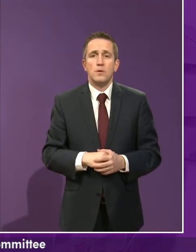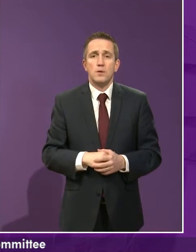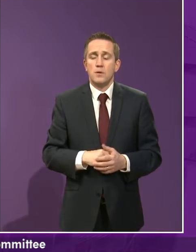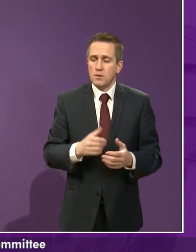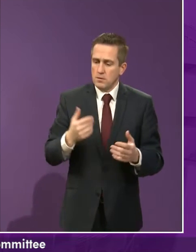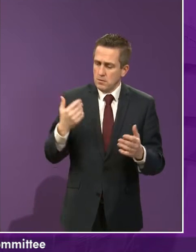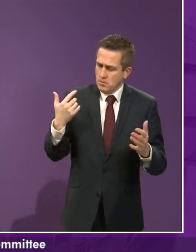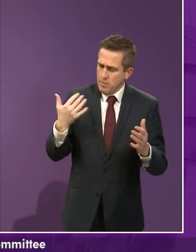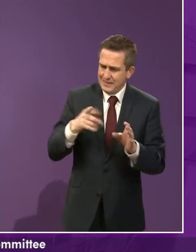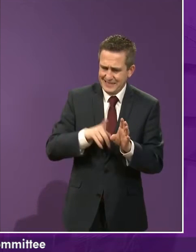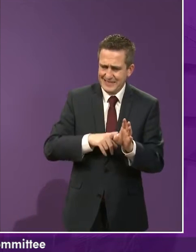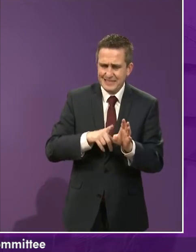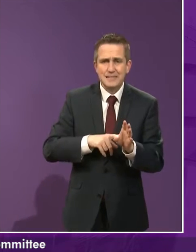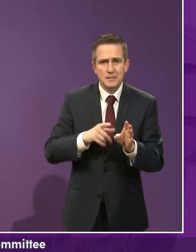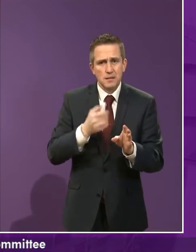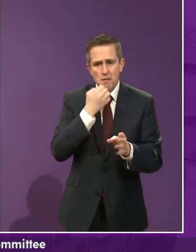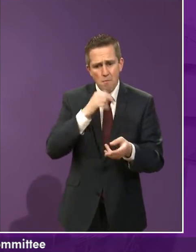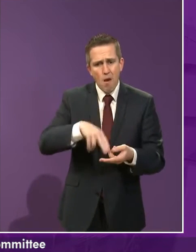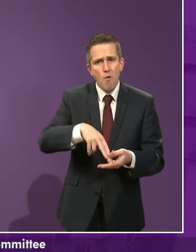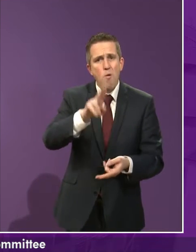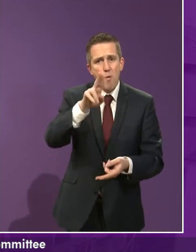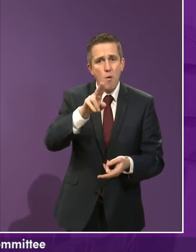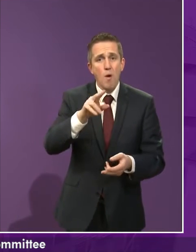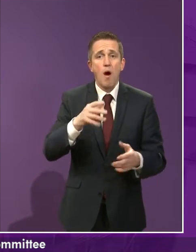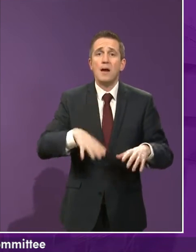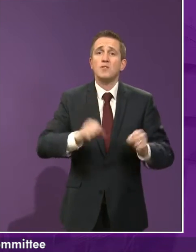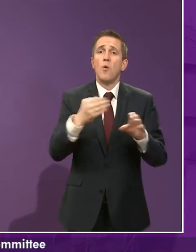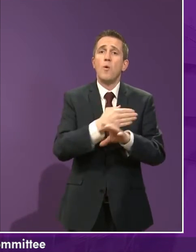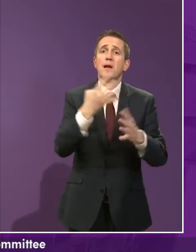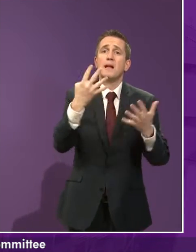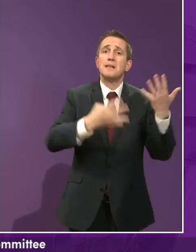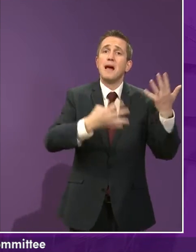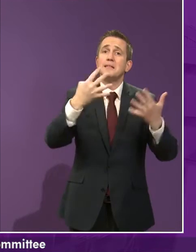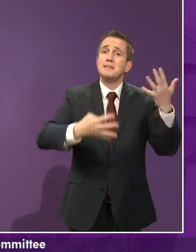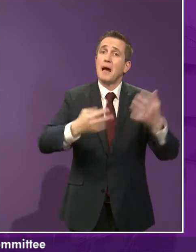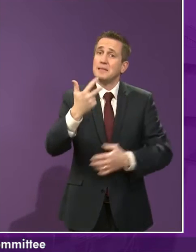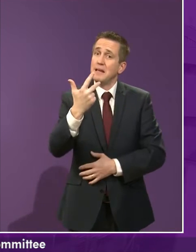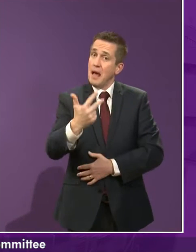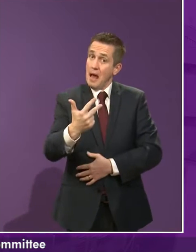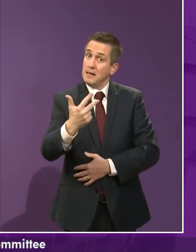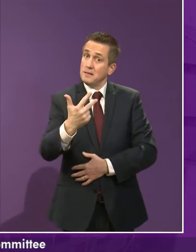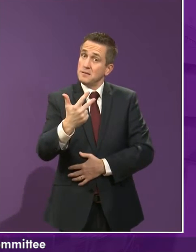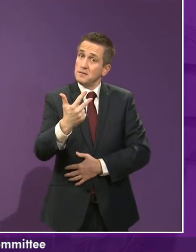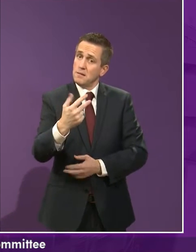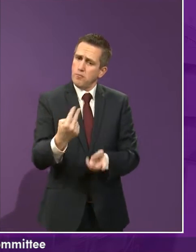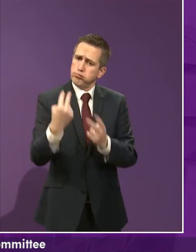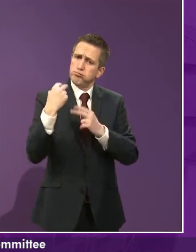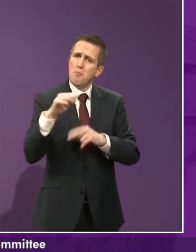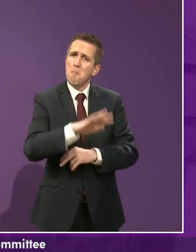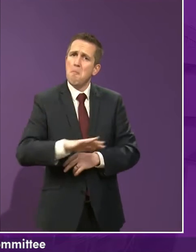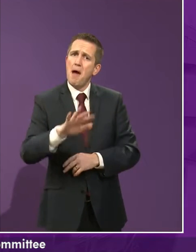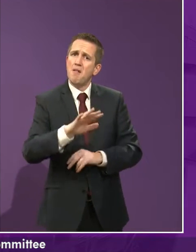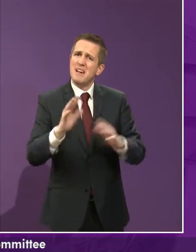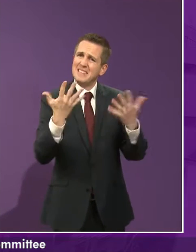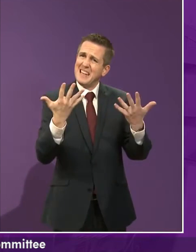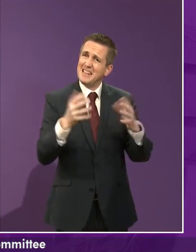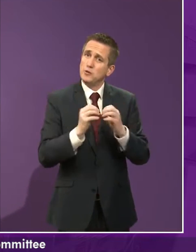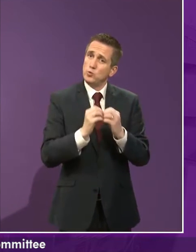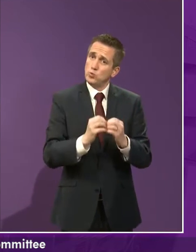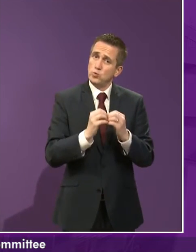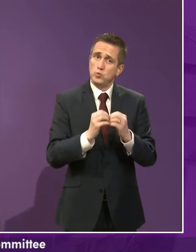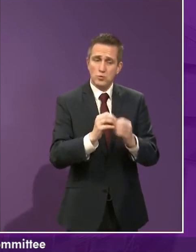hugely. Since I started in post in 1998, there were about 10 students